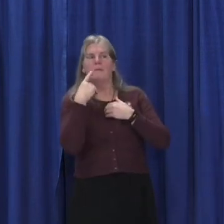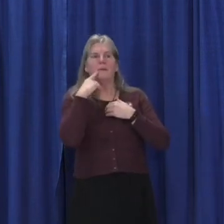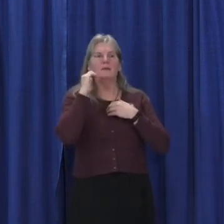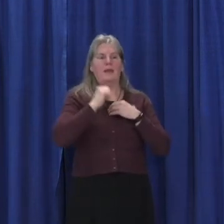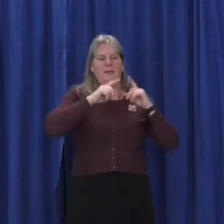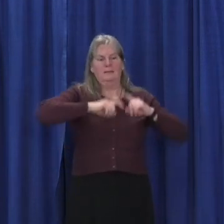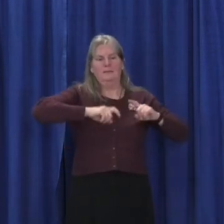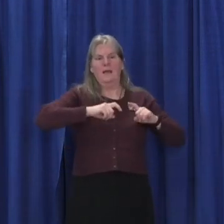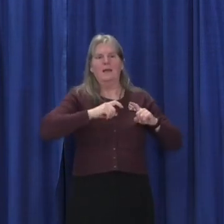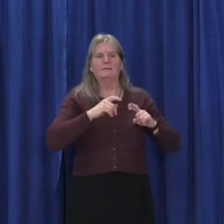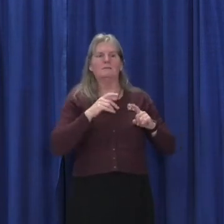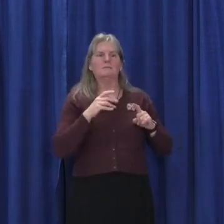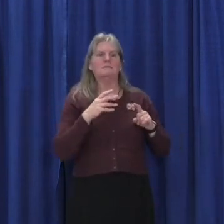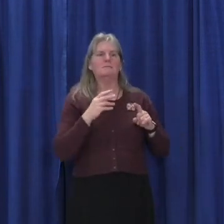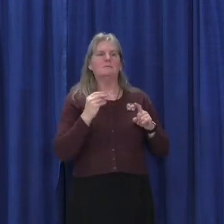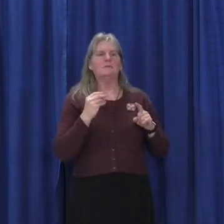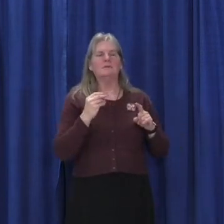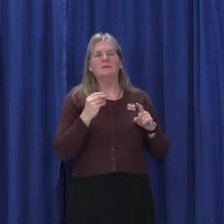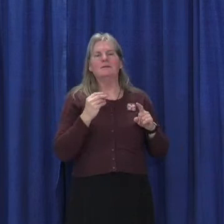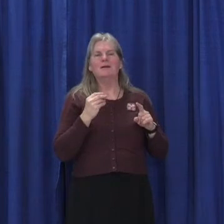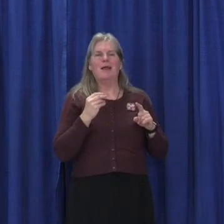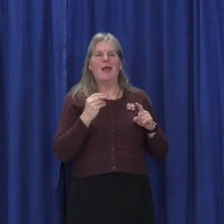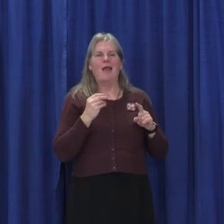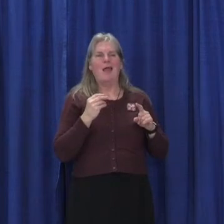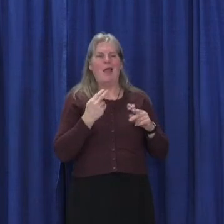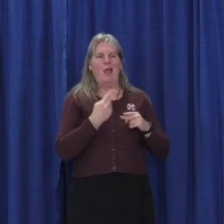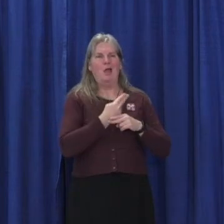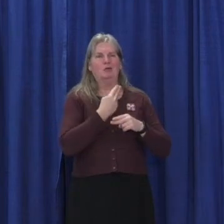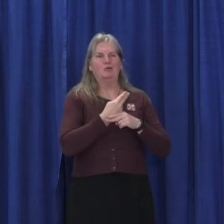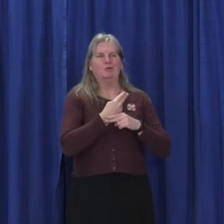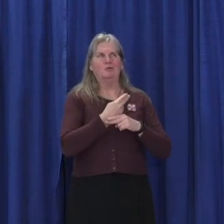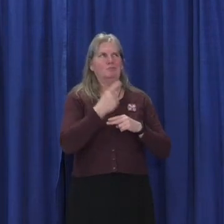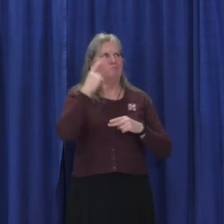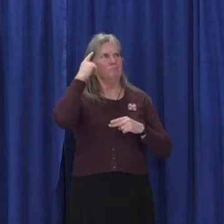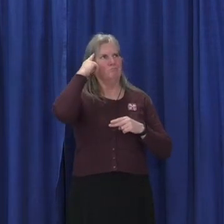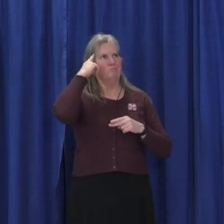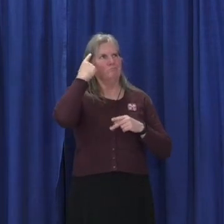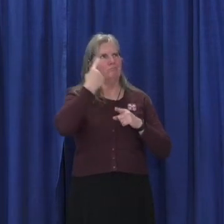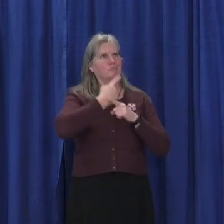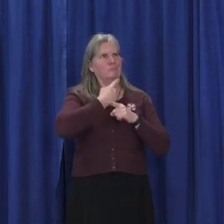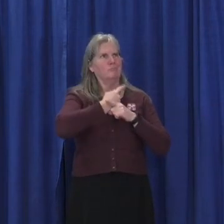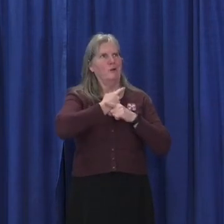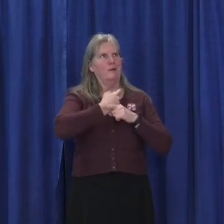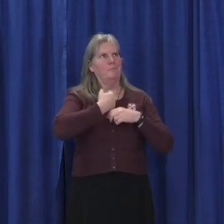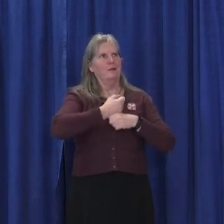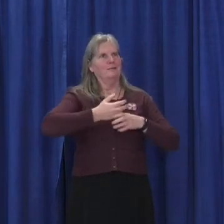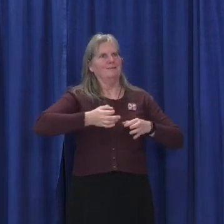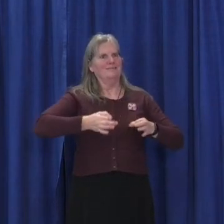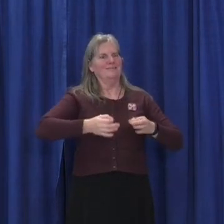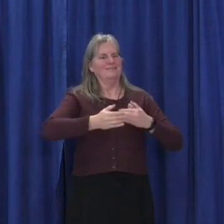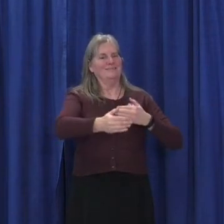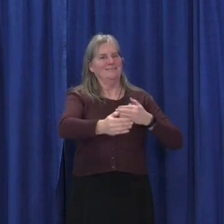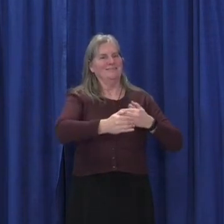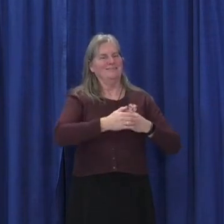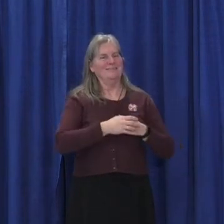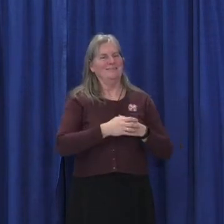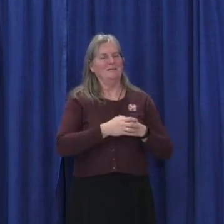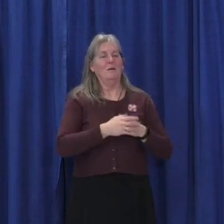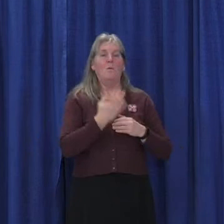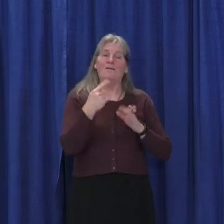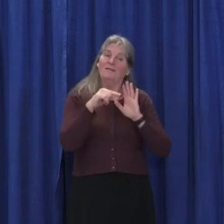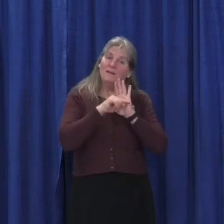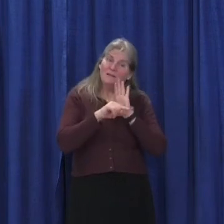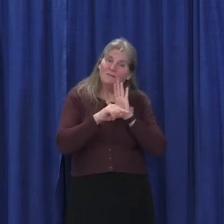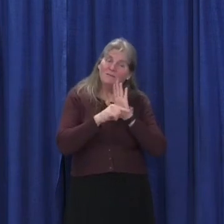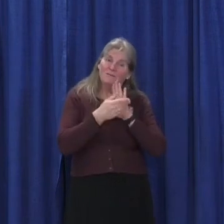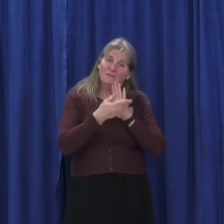test themselves and use their COVID sense based on the results. The downside